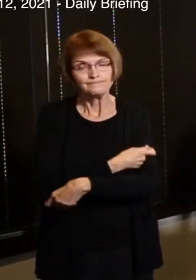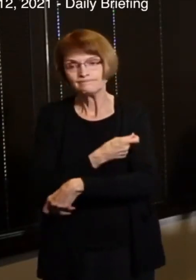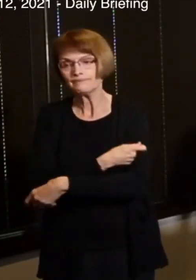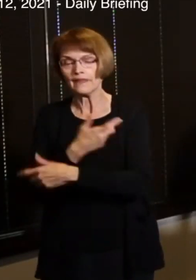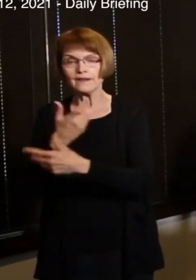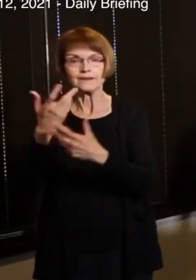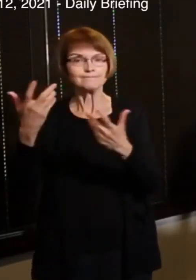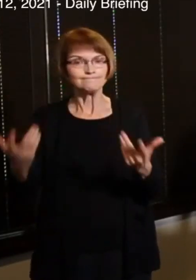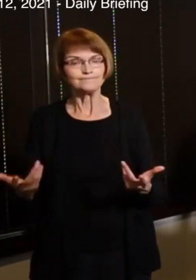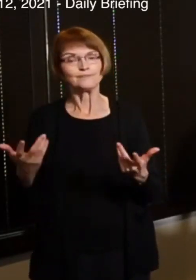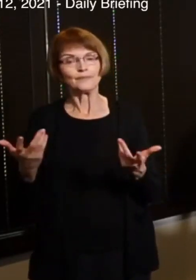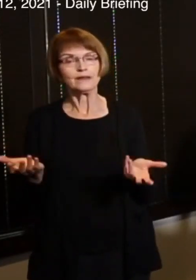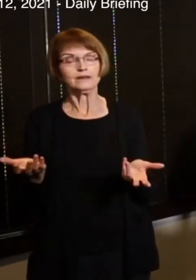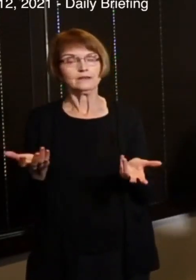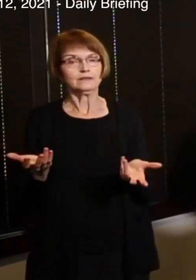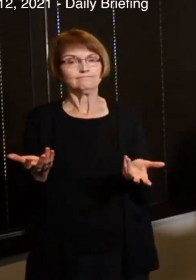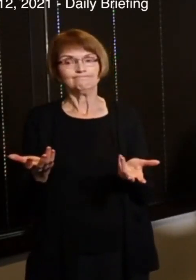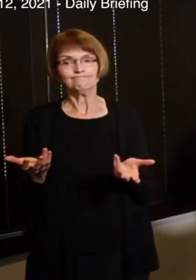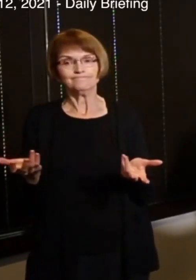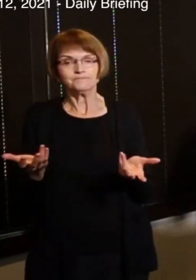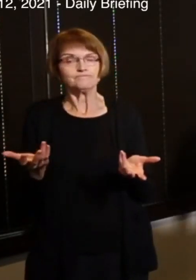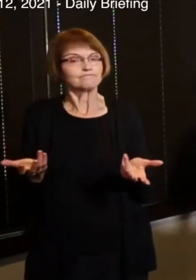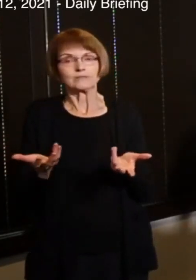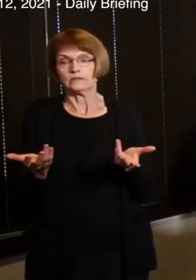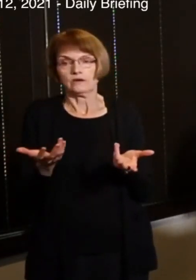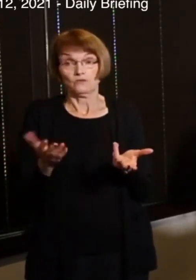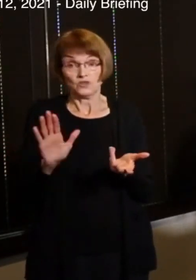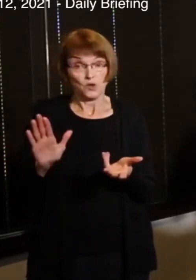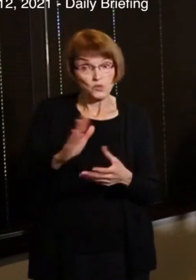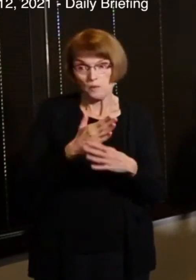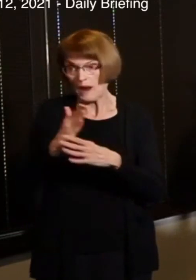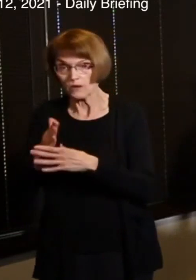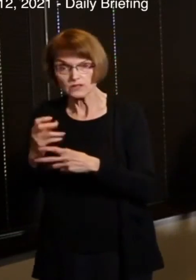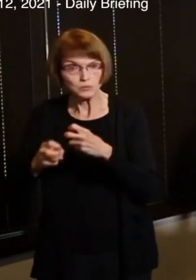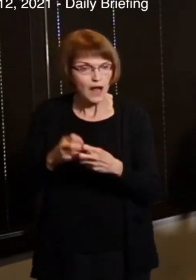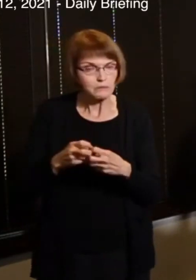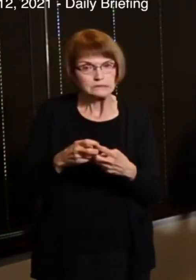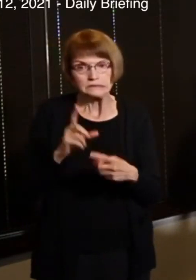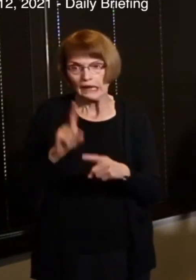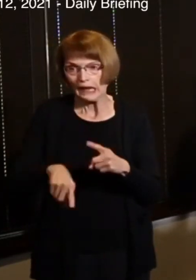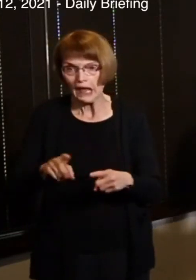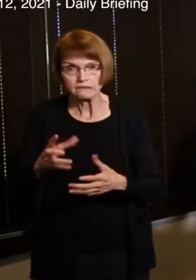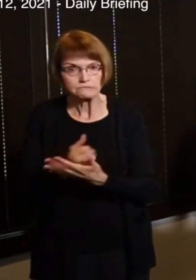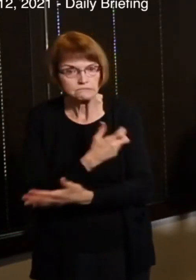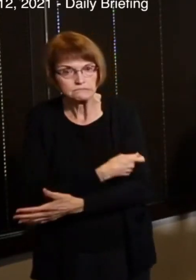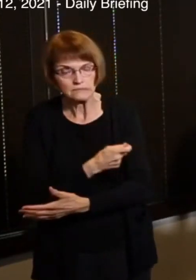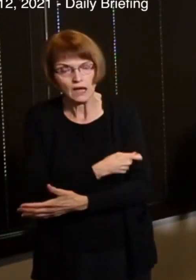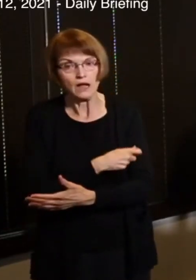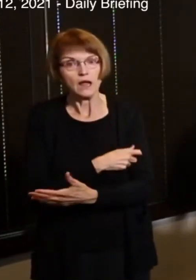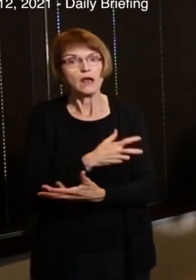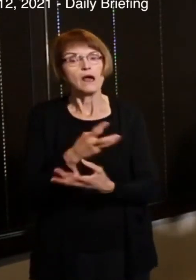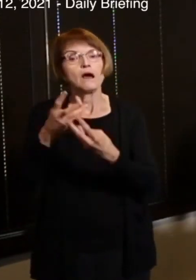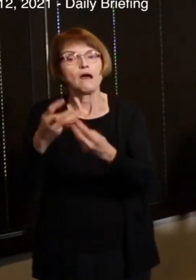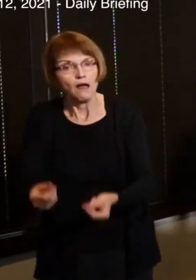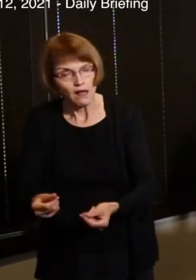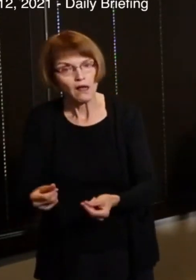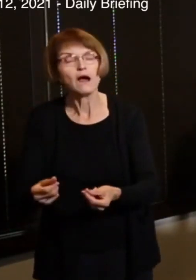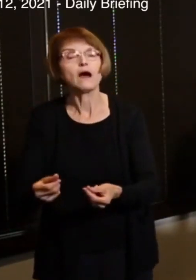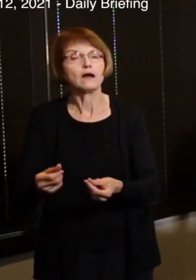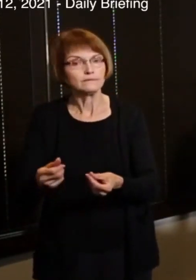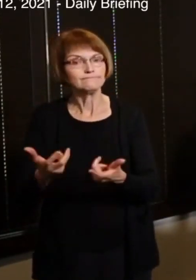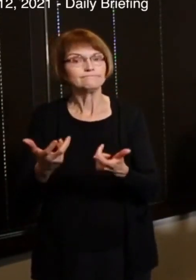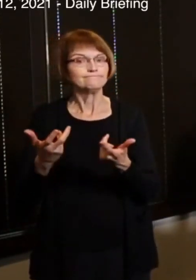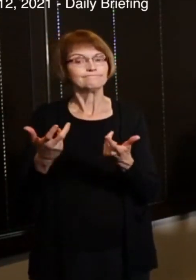more people whatever barriers they have taken care of so they can get vaccine, the better off we'll be. But it's